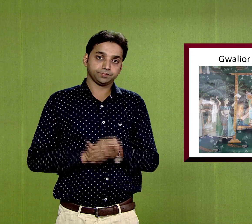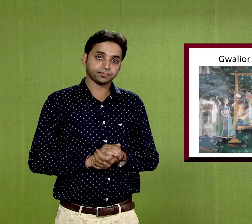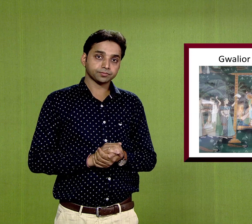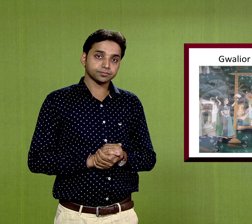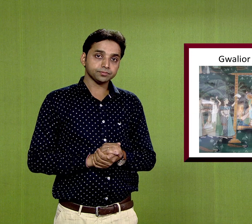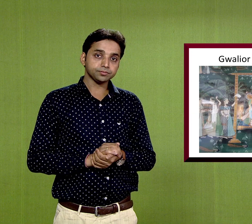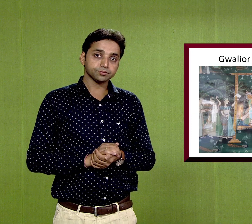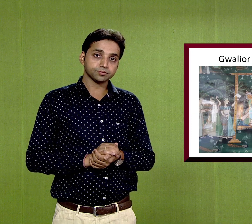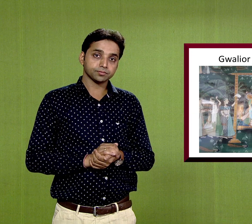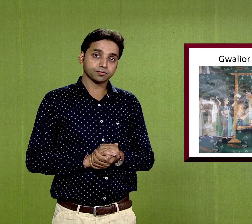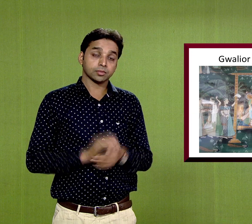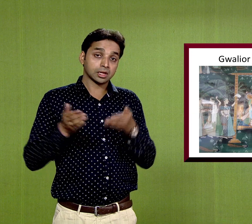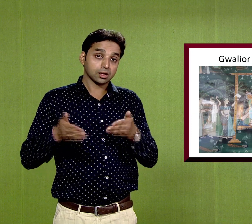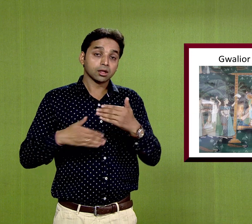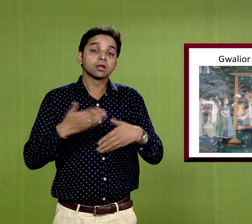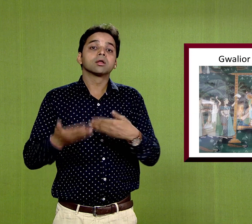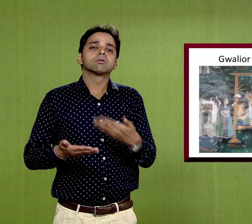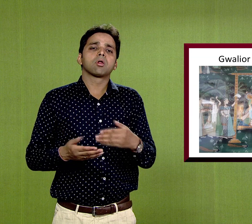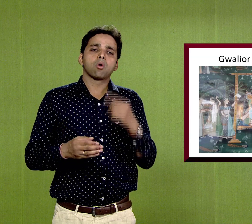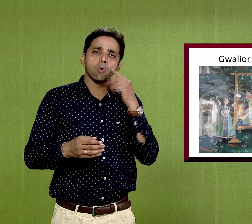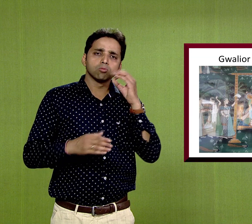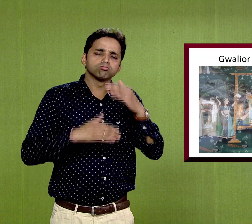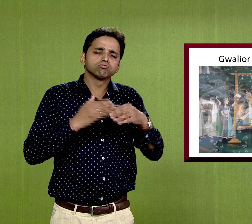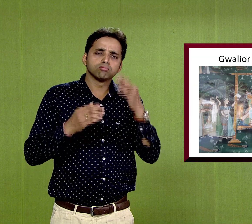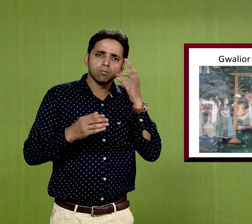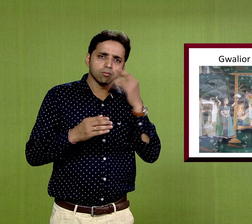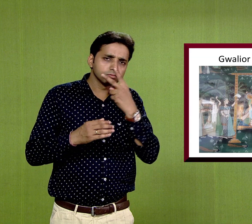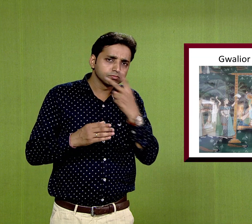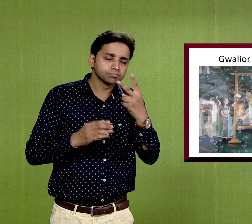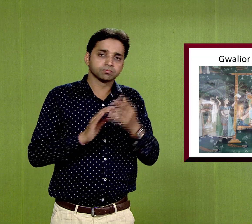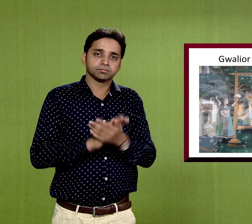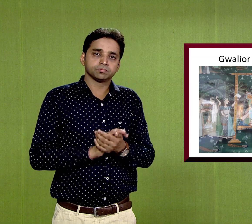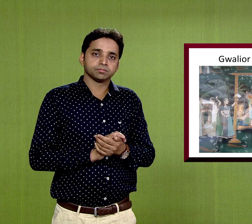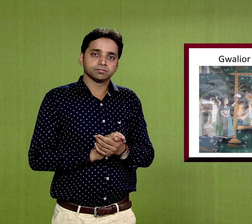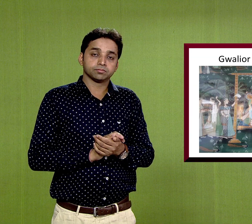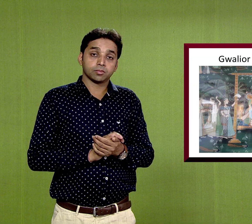Here, it is also important to note that during the